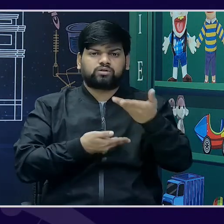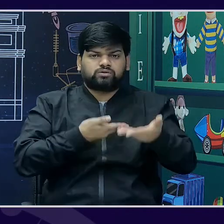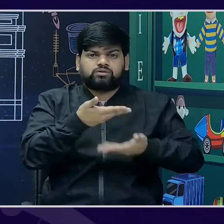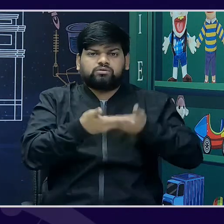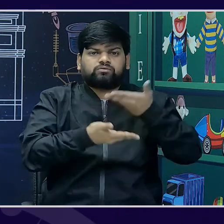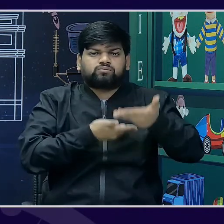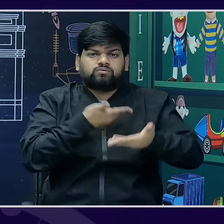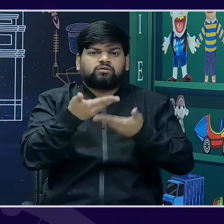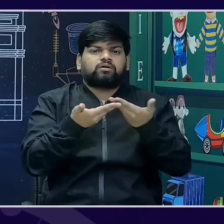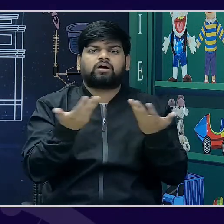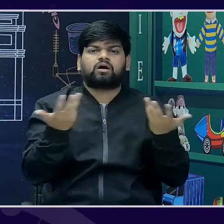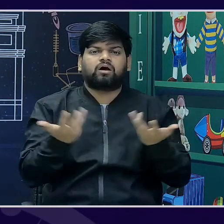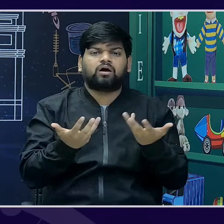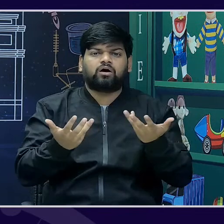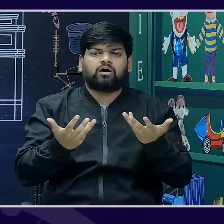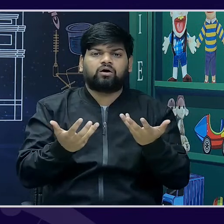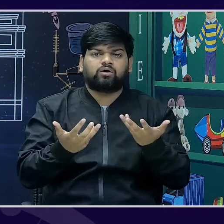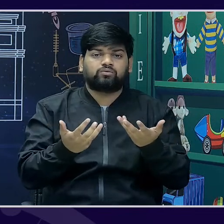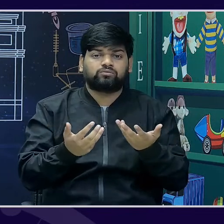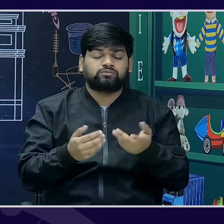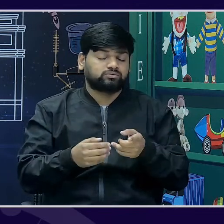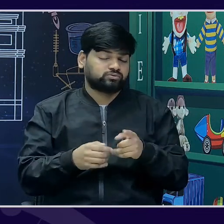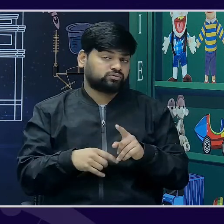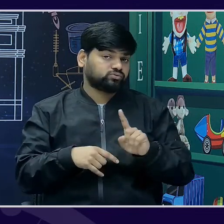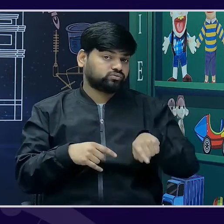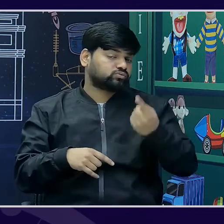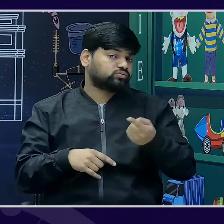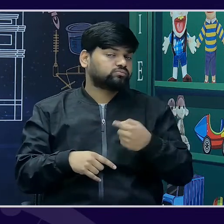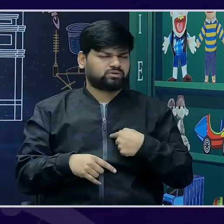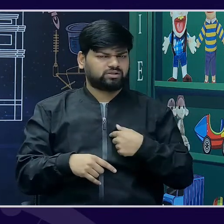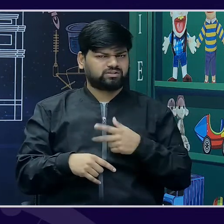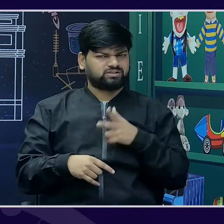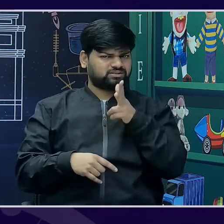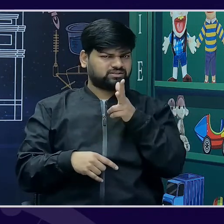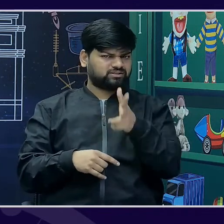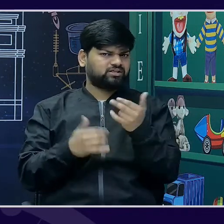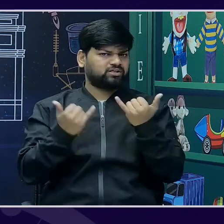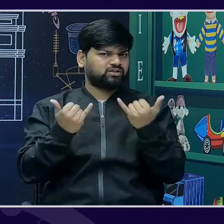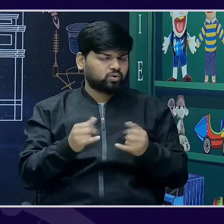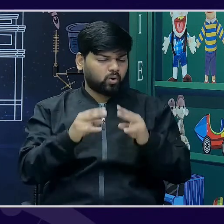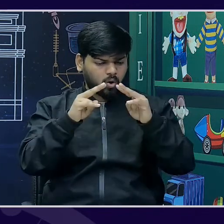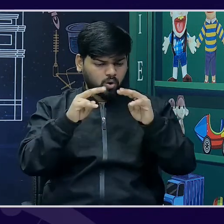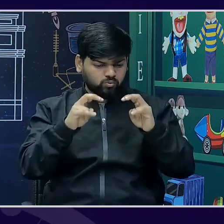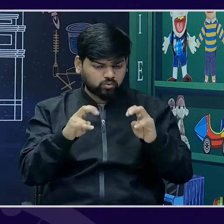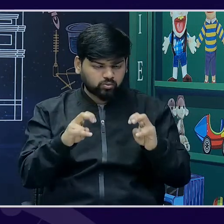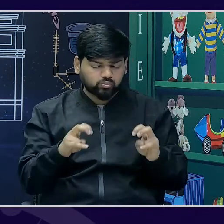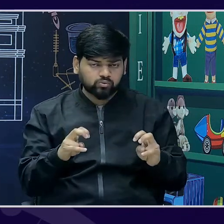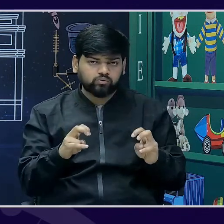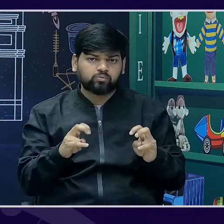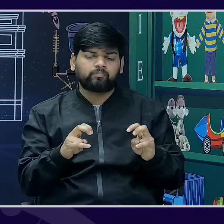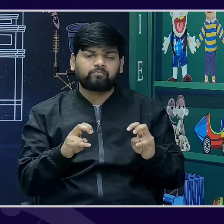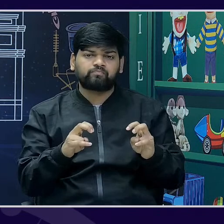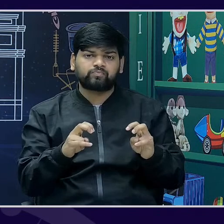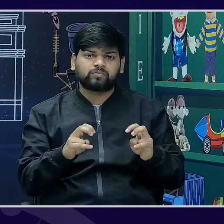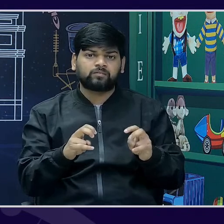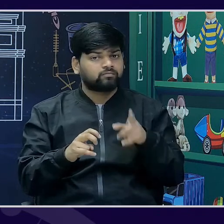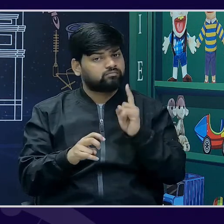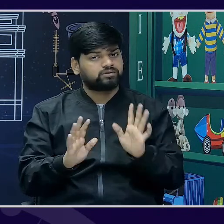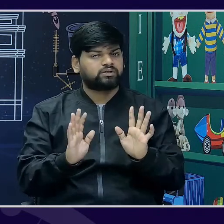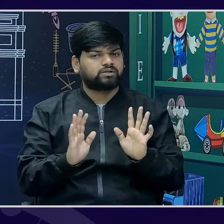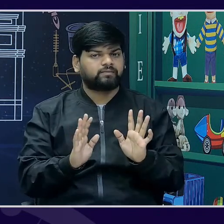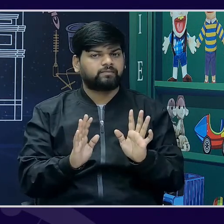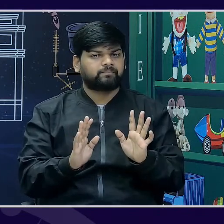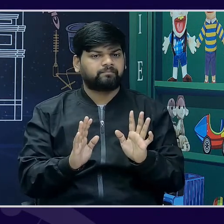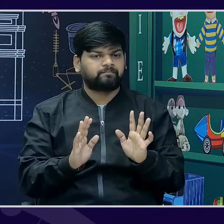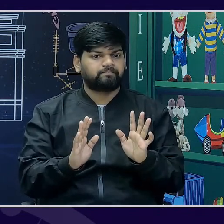papers, you will realize there are at least 55% dropouts of cochlear implanted children